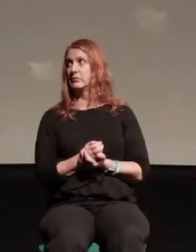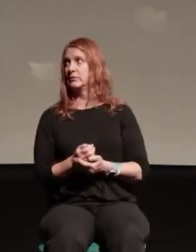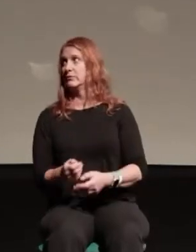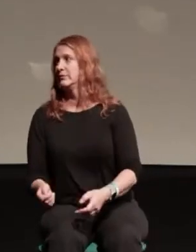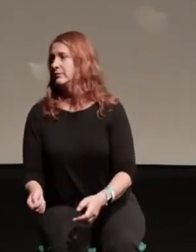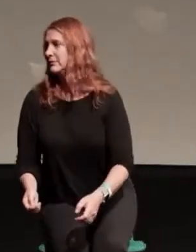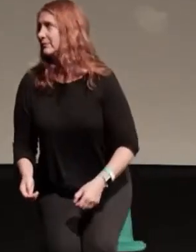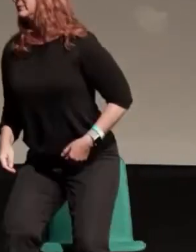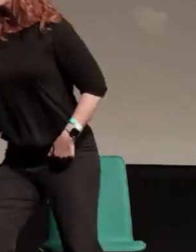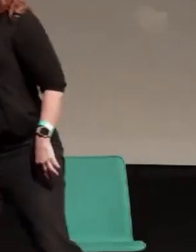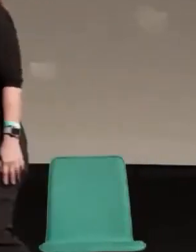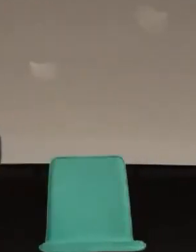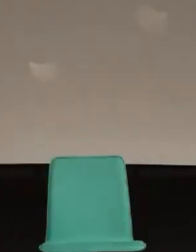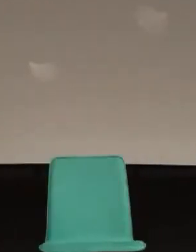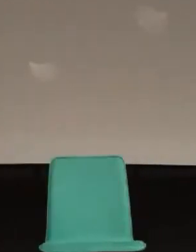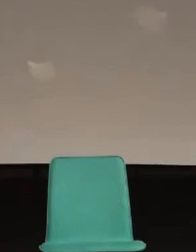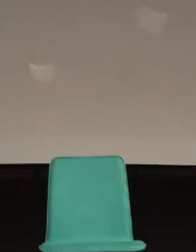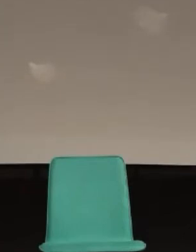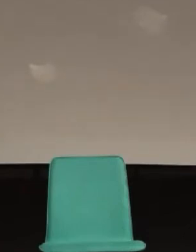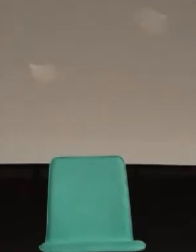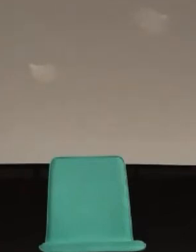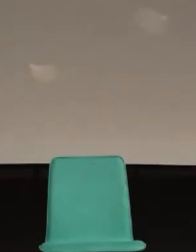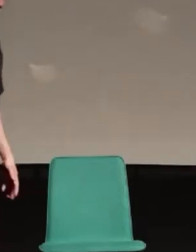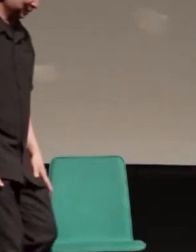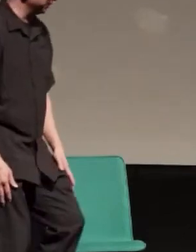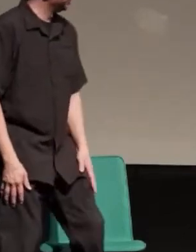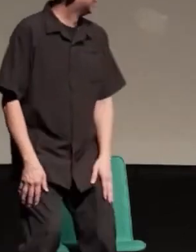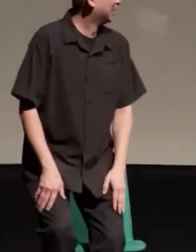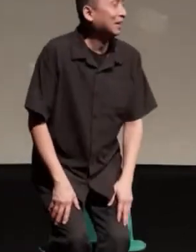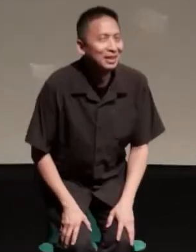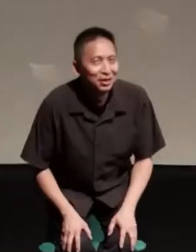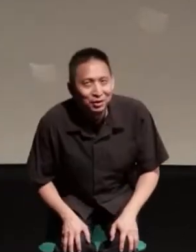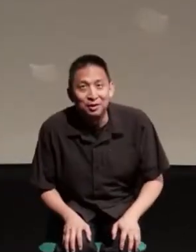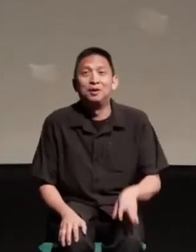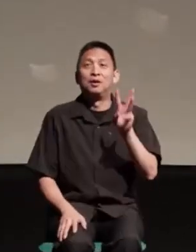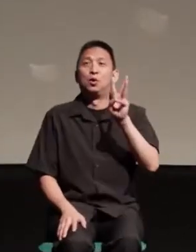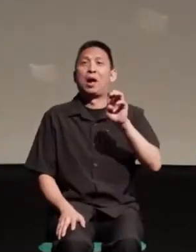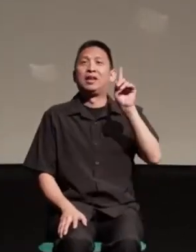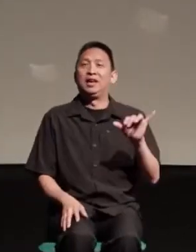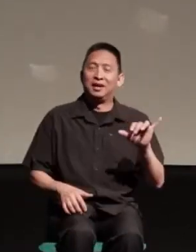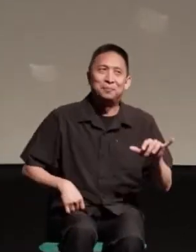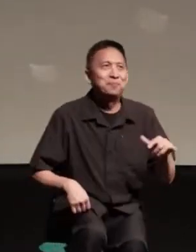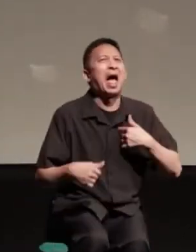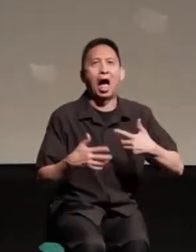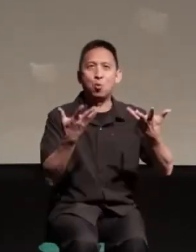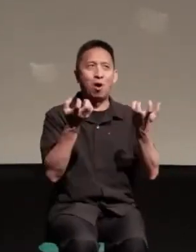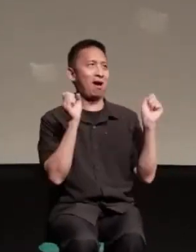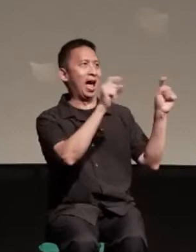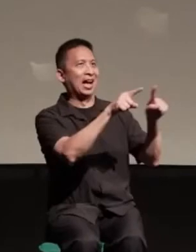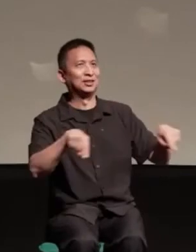Can I ask the audience a question? I'm really curious what you guys